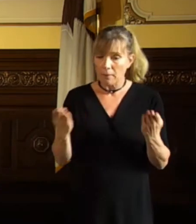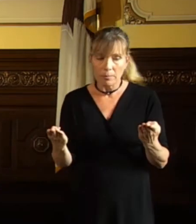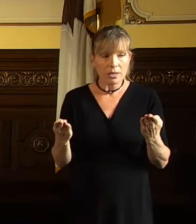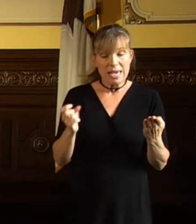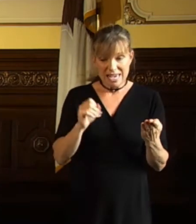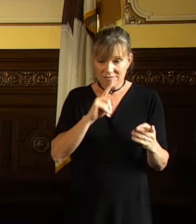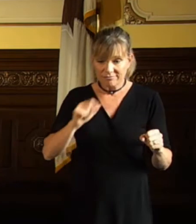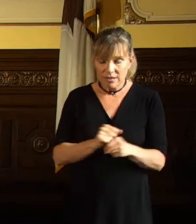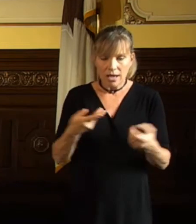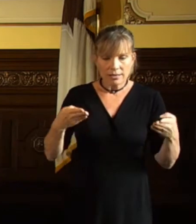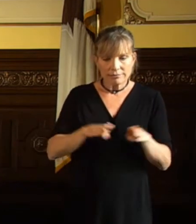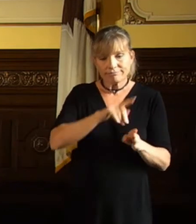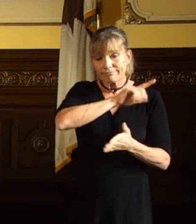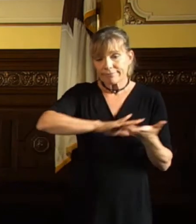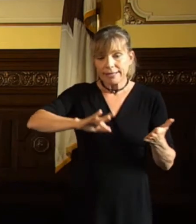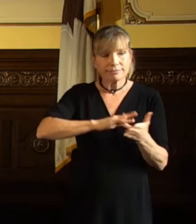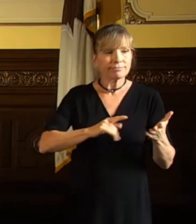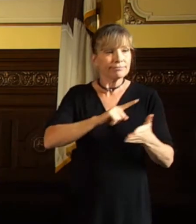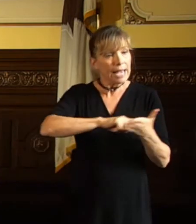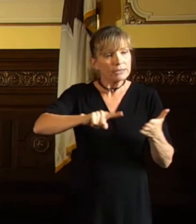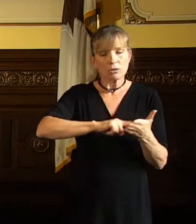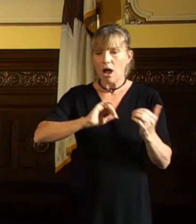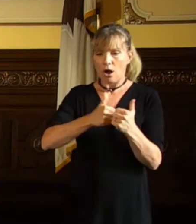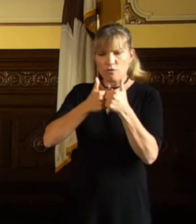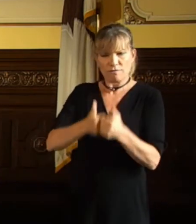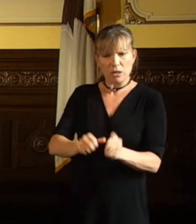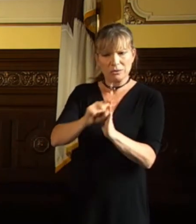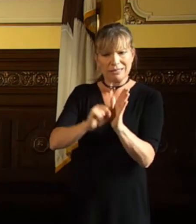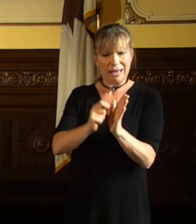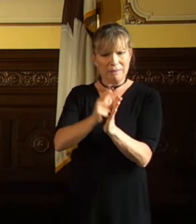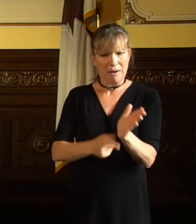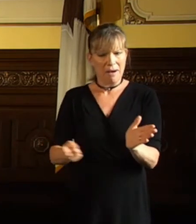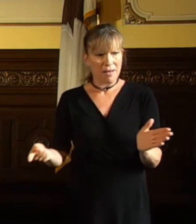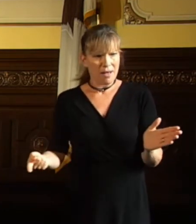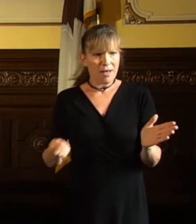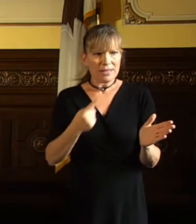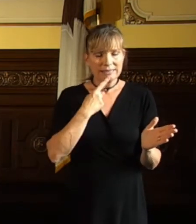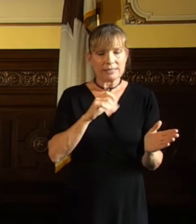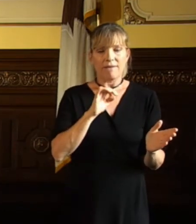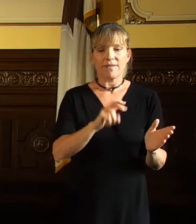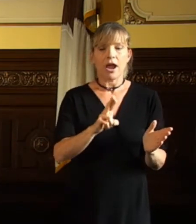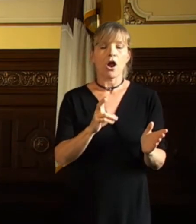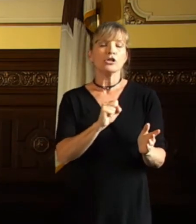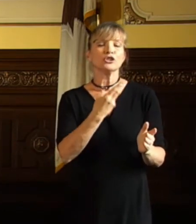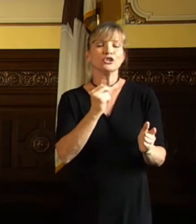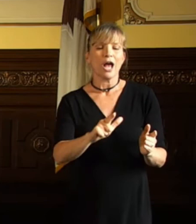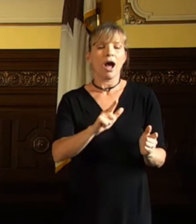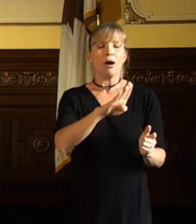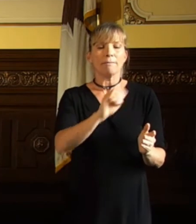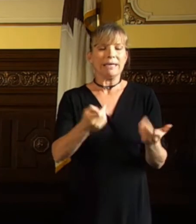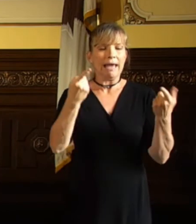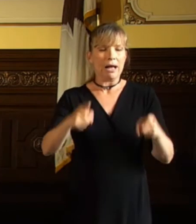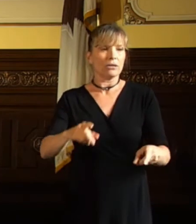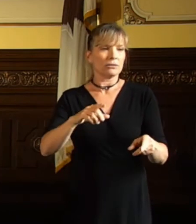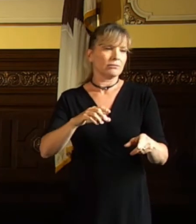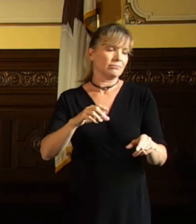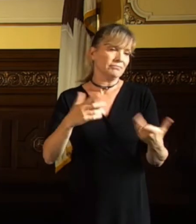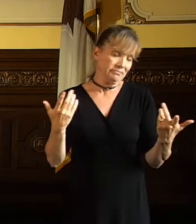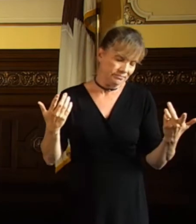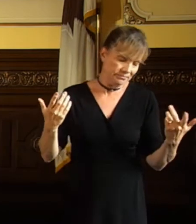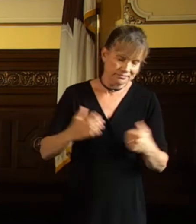if it's canceled, how do you comply with the state law that says the fair shall be held in DuQuoin and